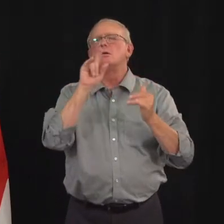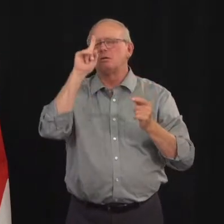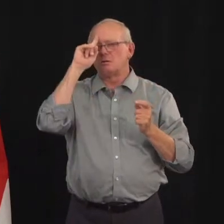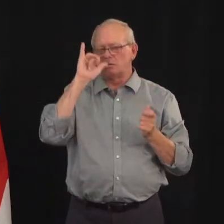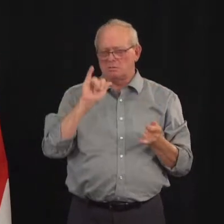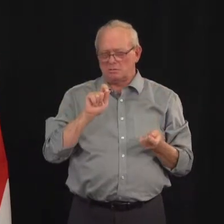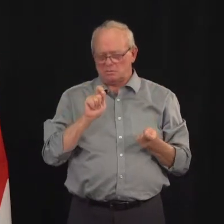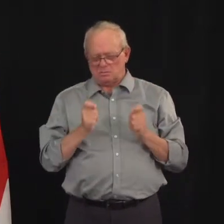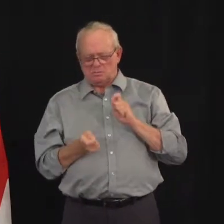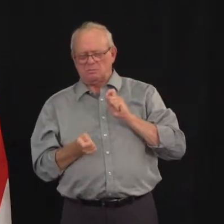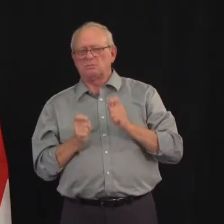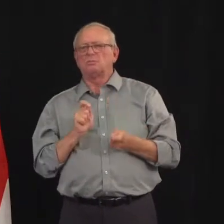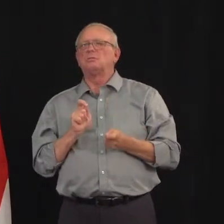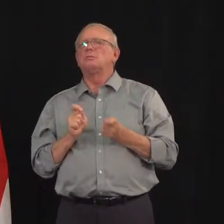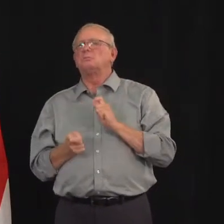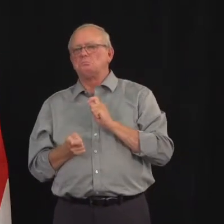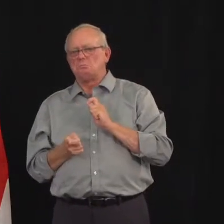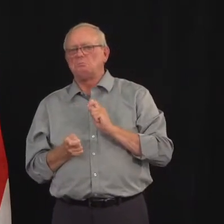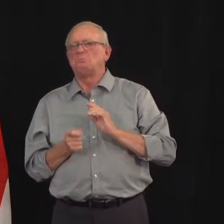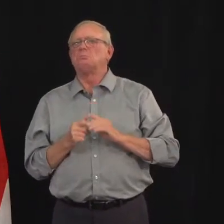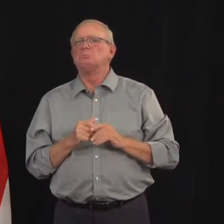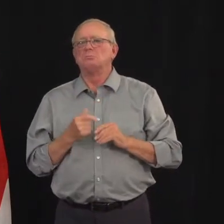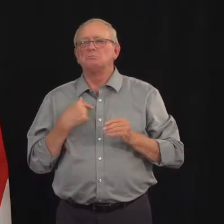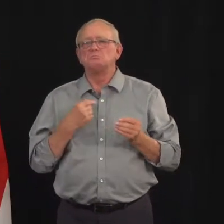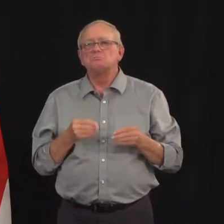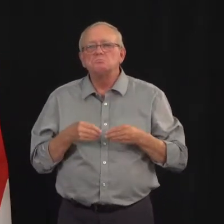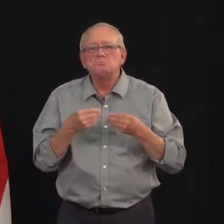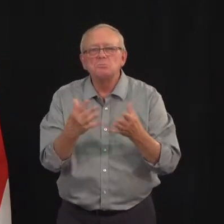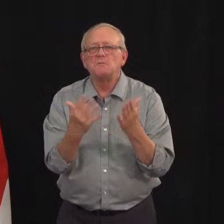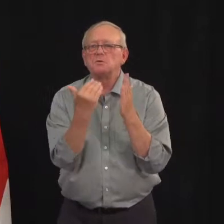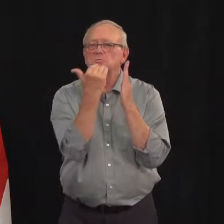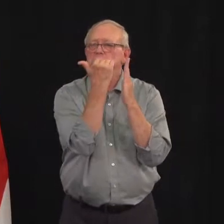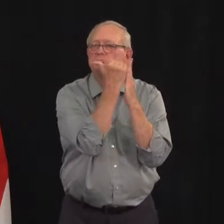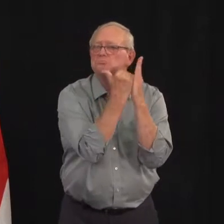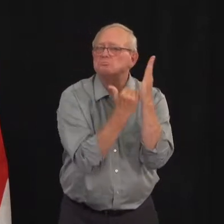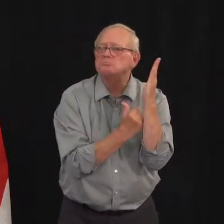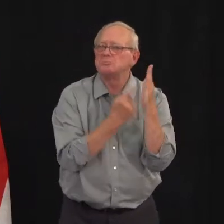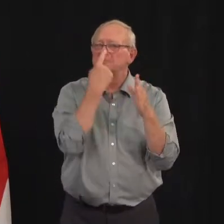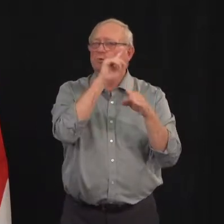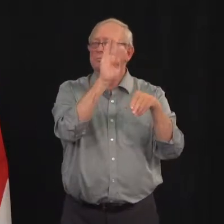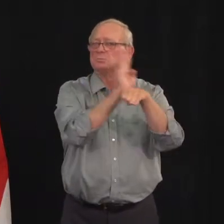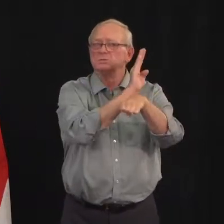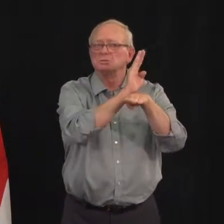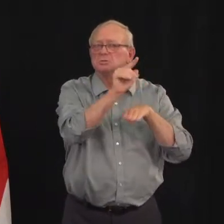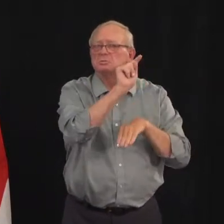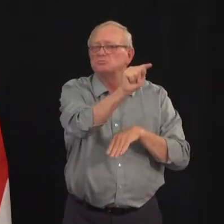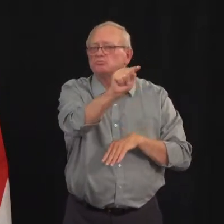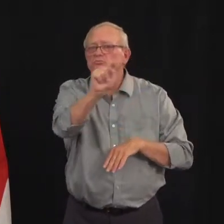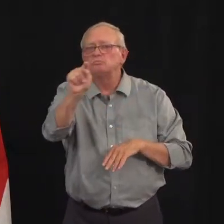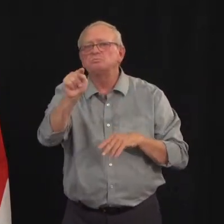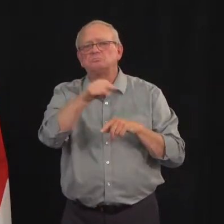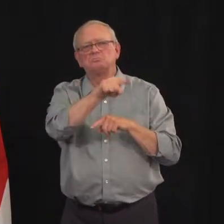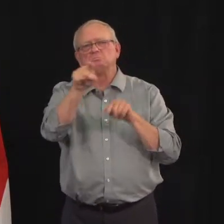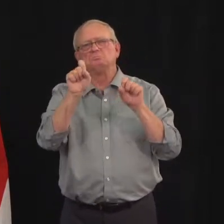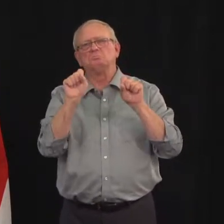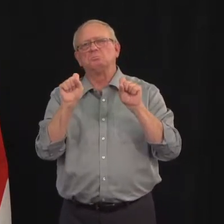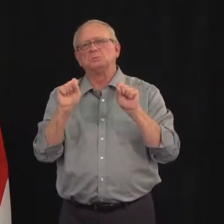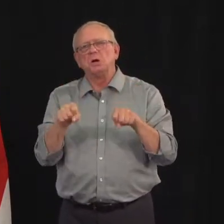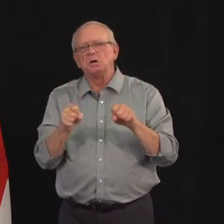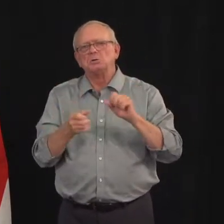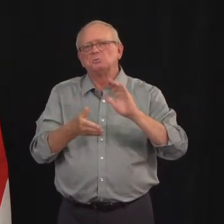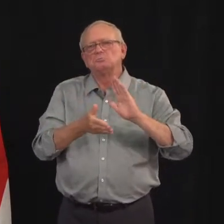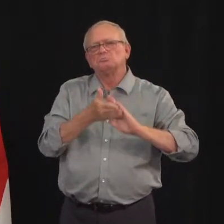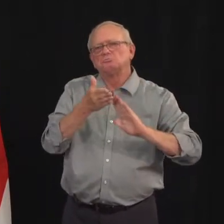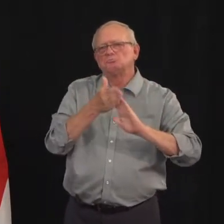and the framework within which businesses can operate, this can be done safely. We did anticipate that we would see some increase in